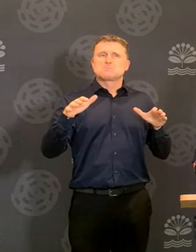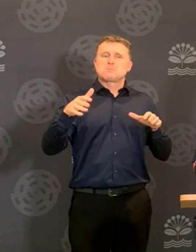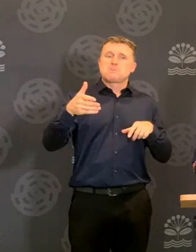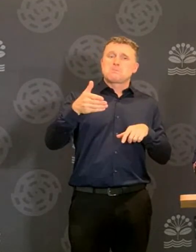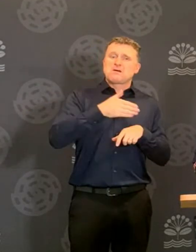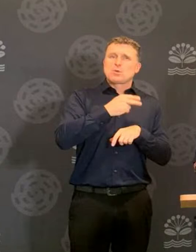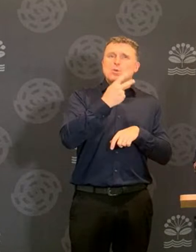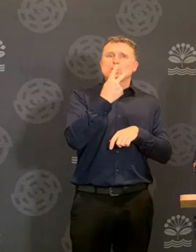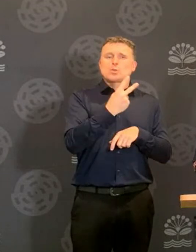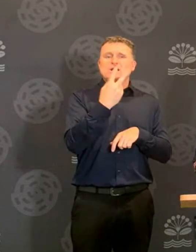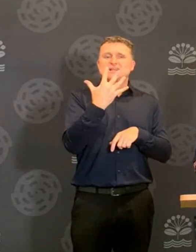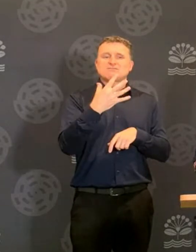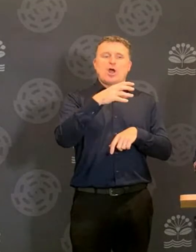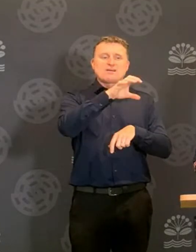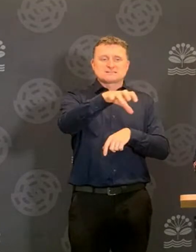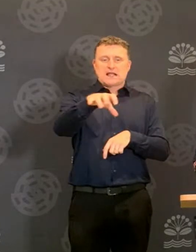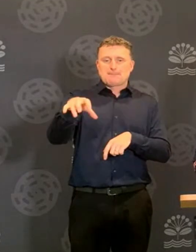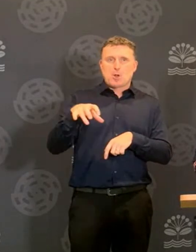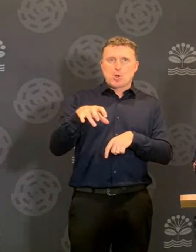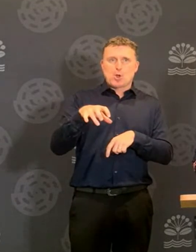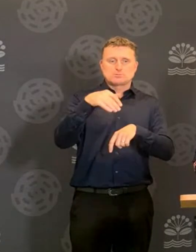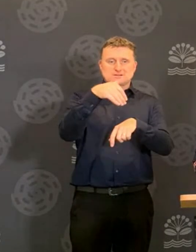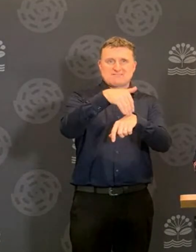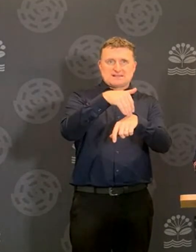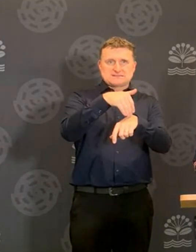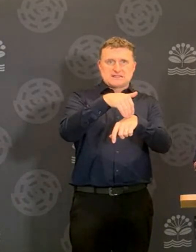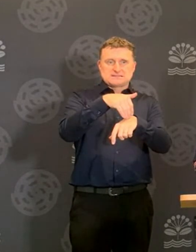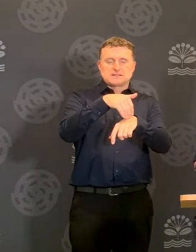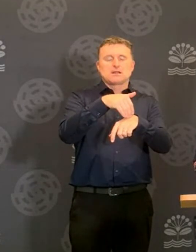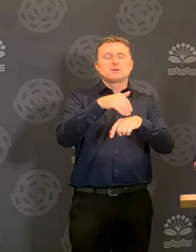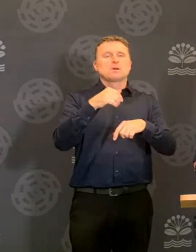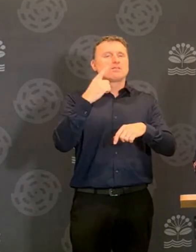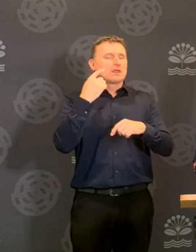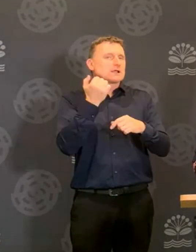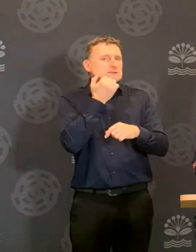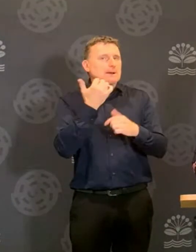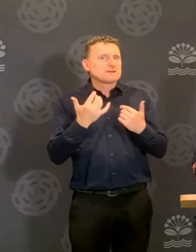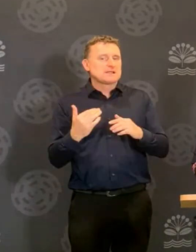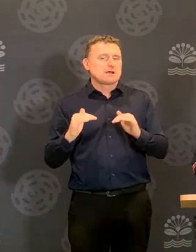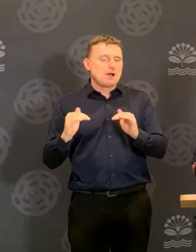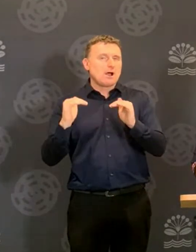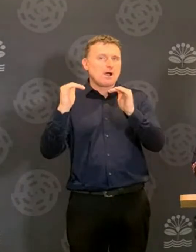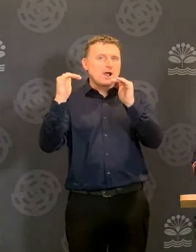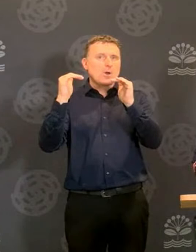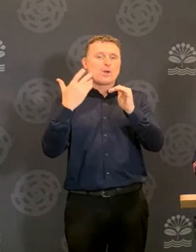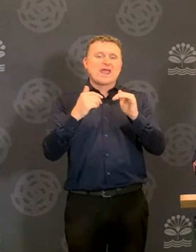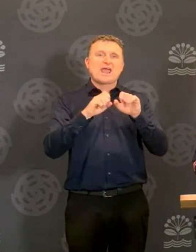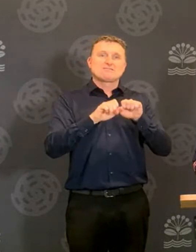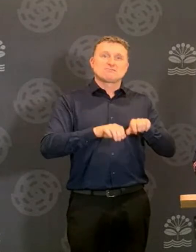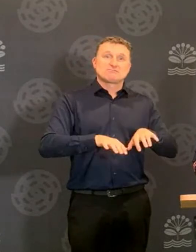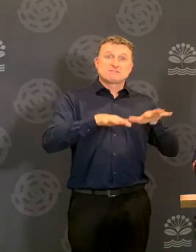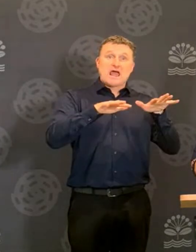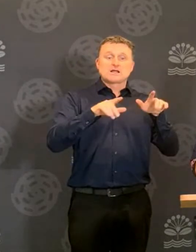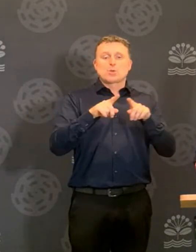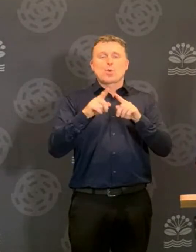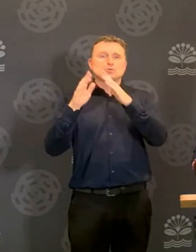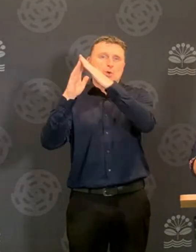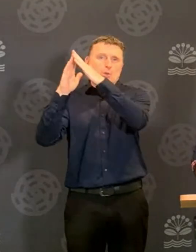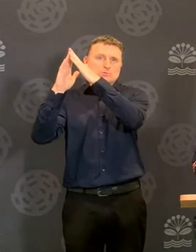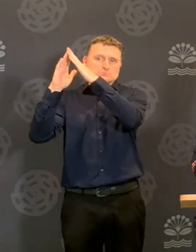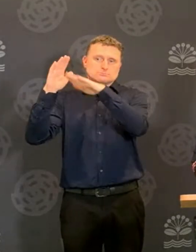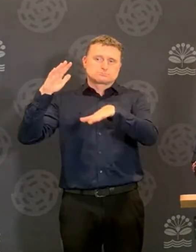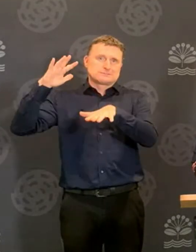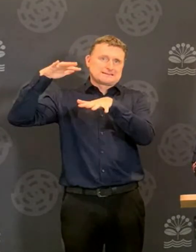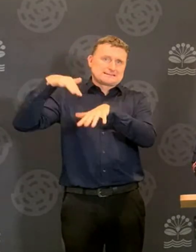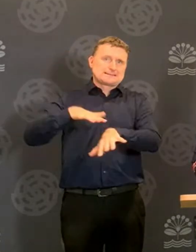about 25 suburbs being impacted, but it's now much higher than that. Really, it's we've got both and slip related damage